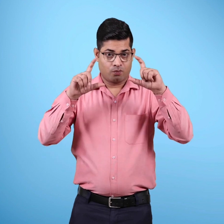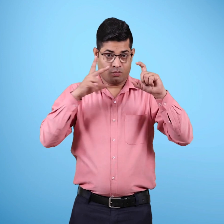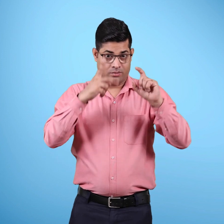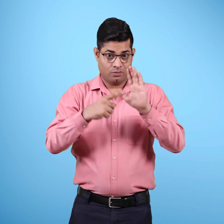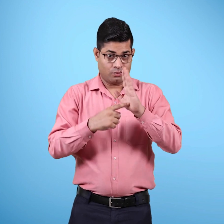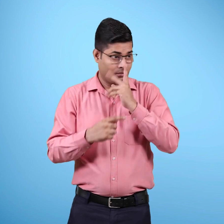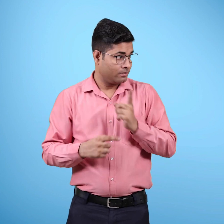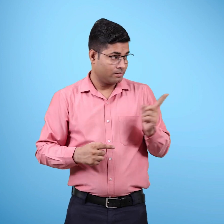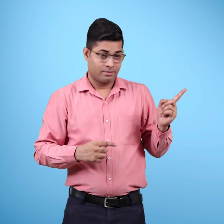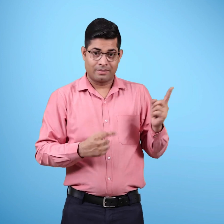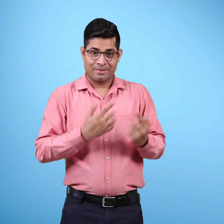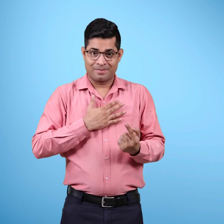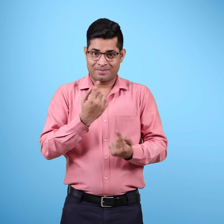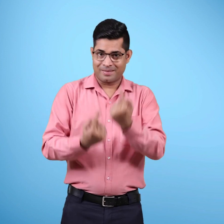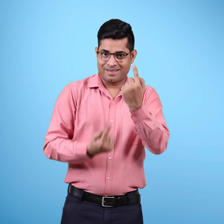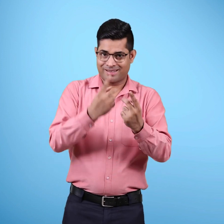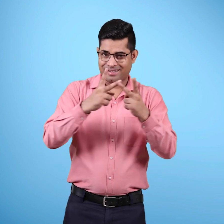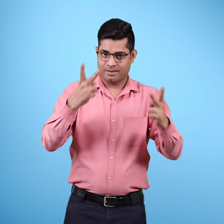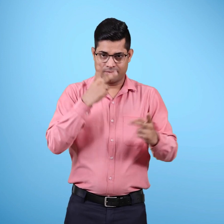Figure 7.2.